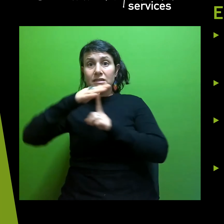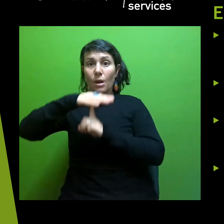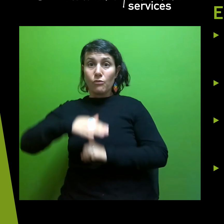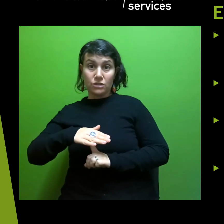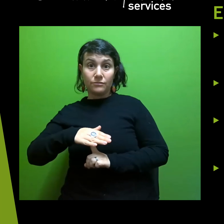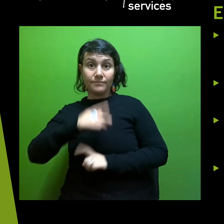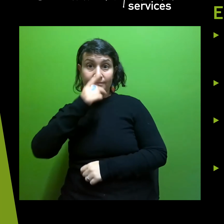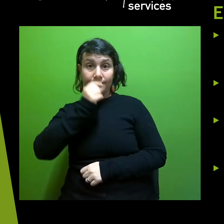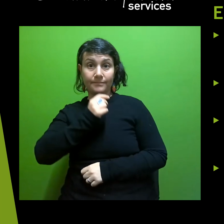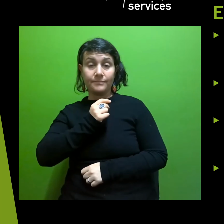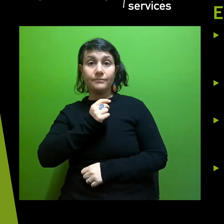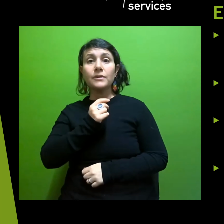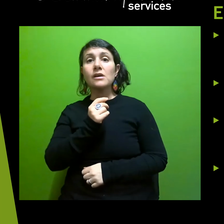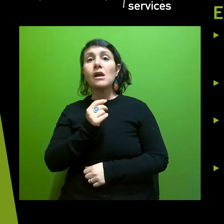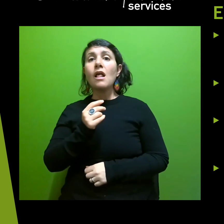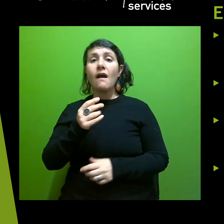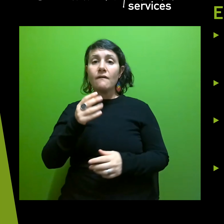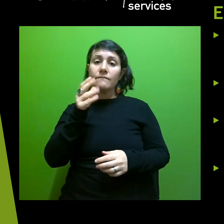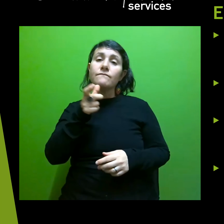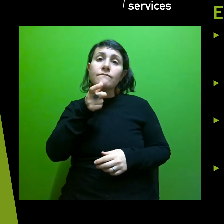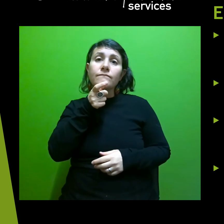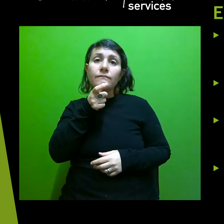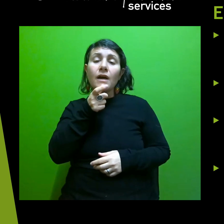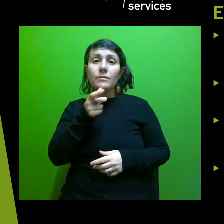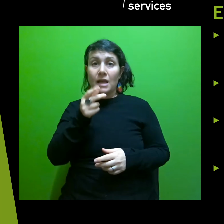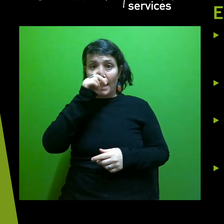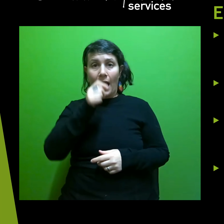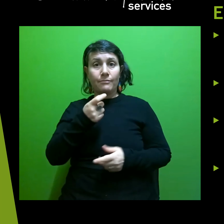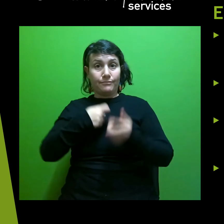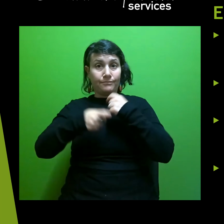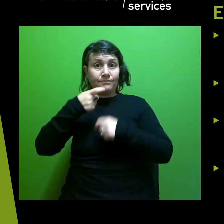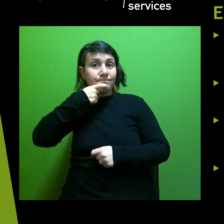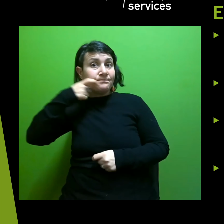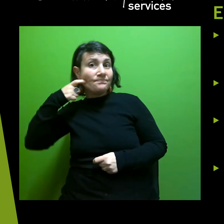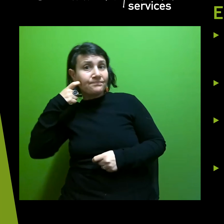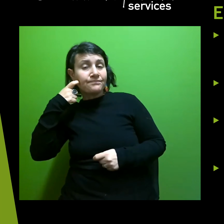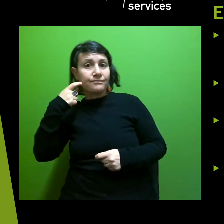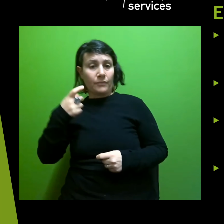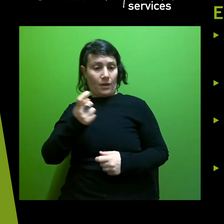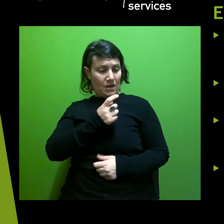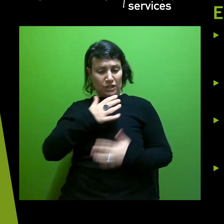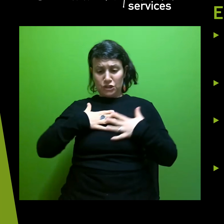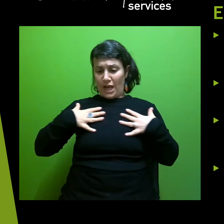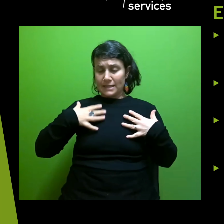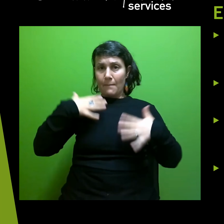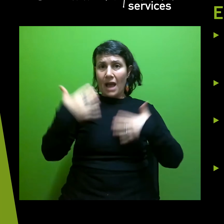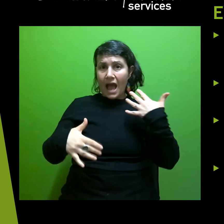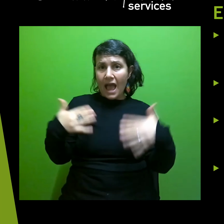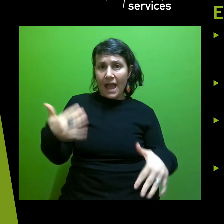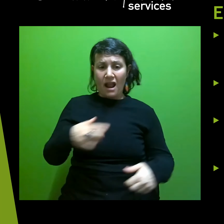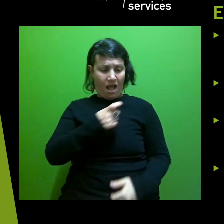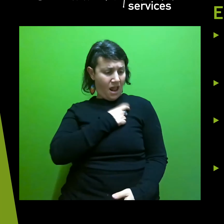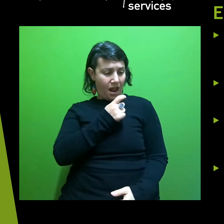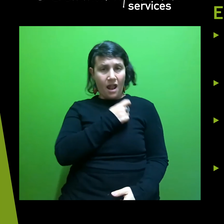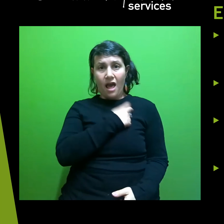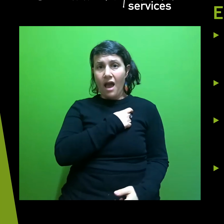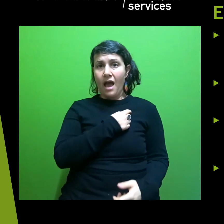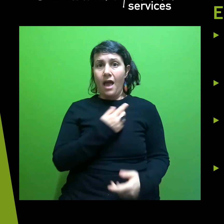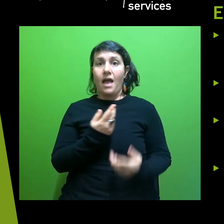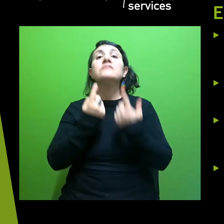short term, vapes are known to cause things such as addiction, chest pain and heart palpitations, and mouth and airway